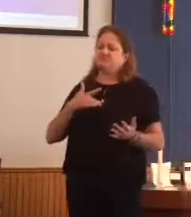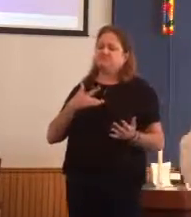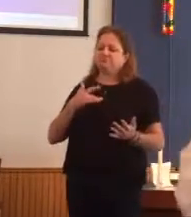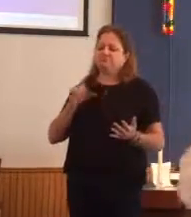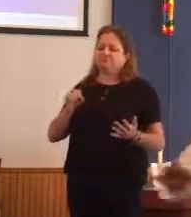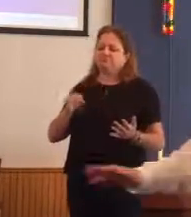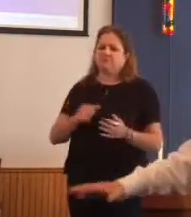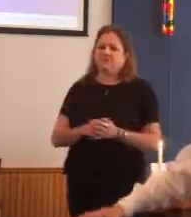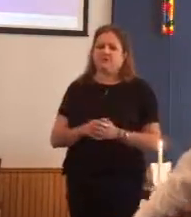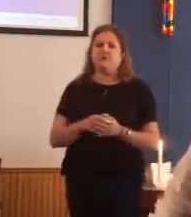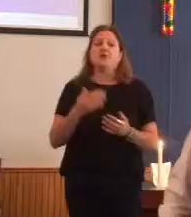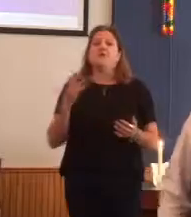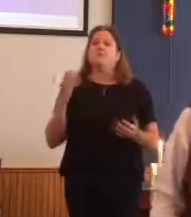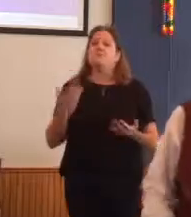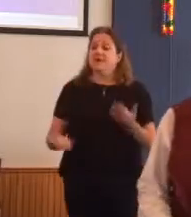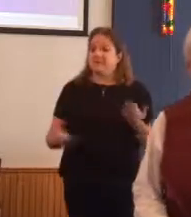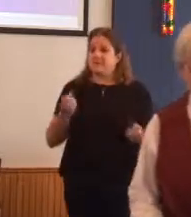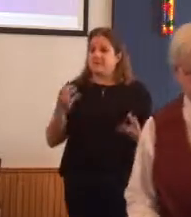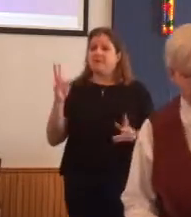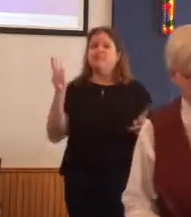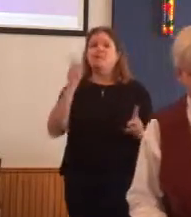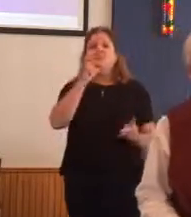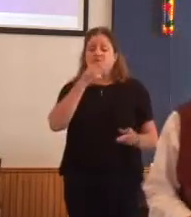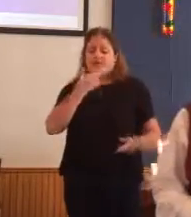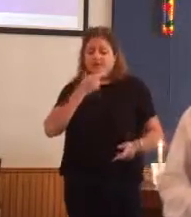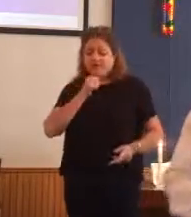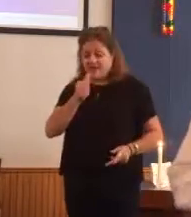Probably many non-religious people think so.